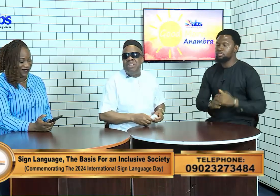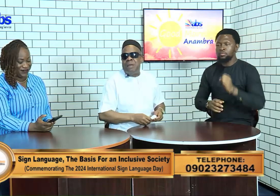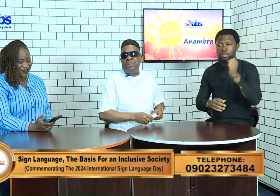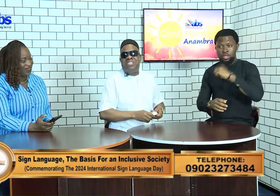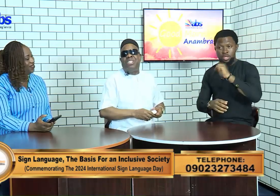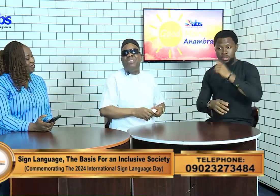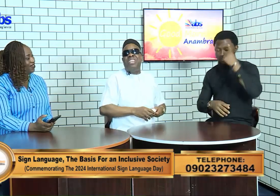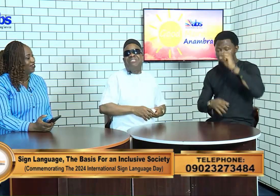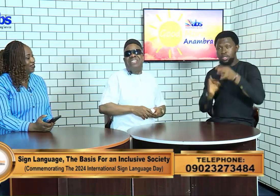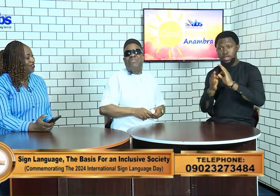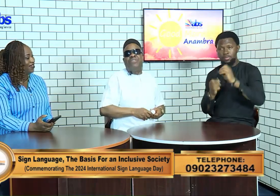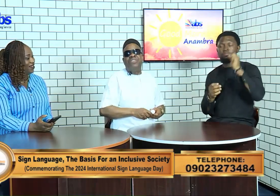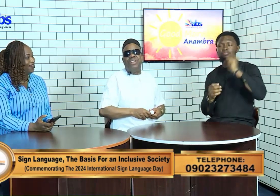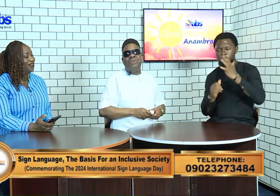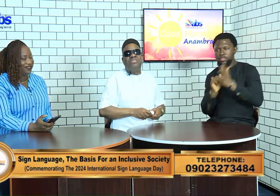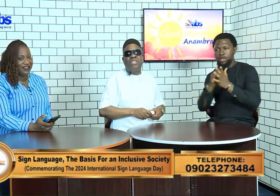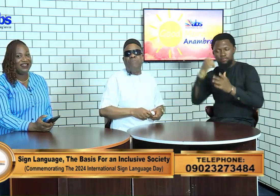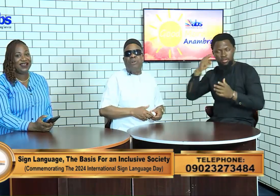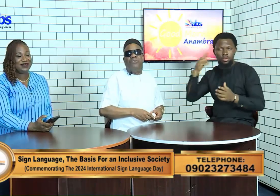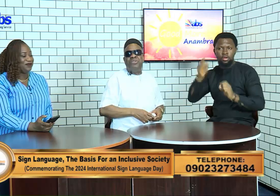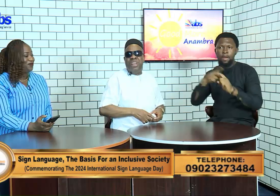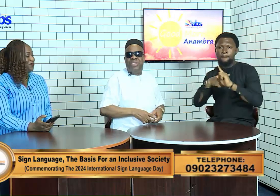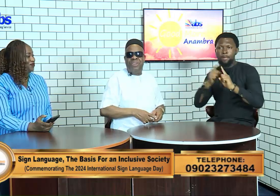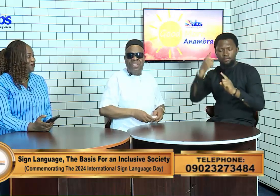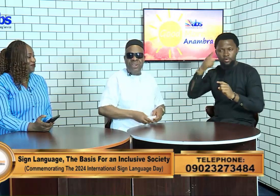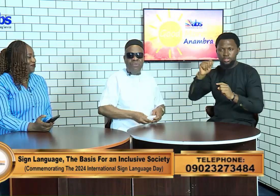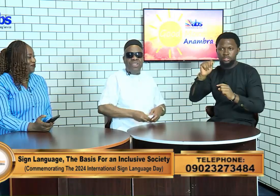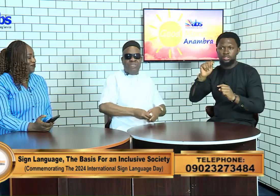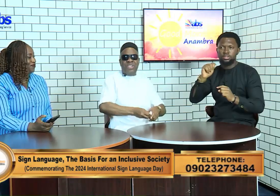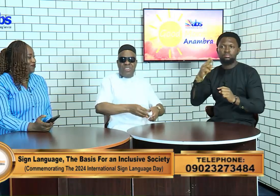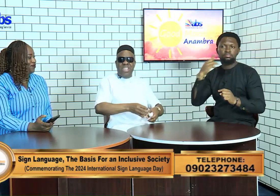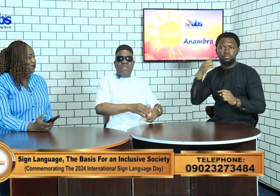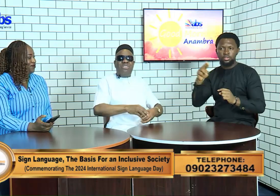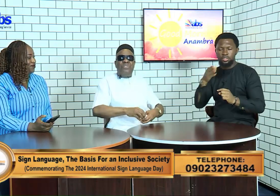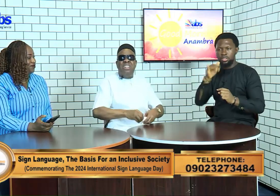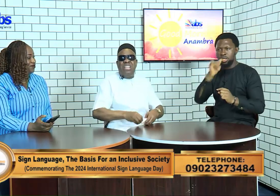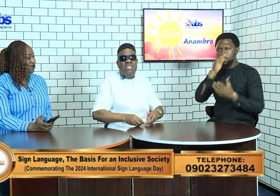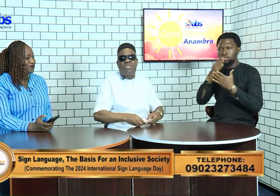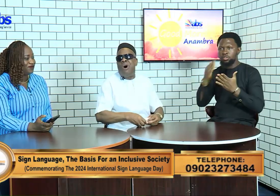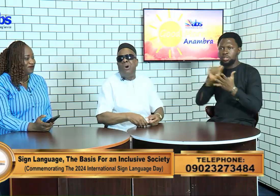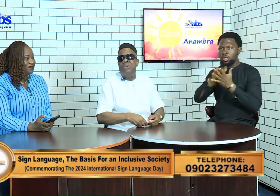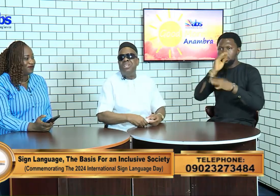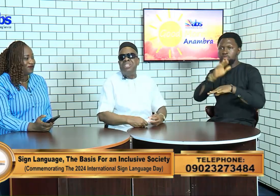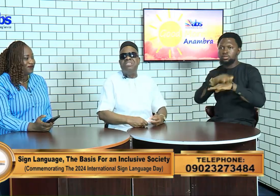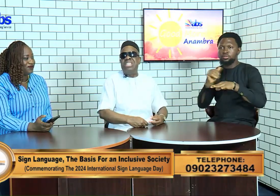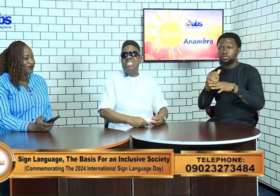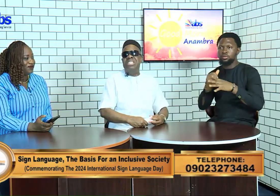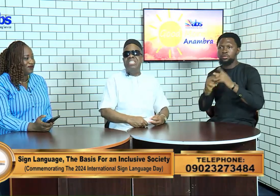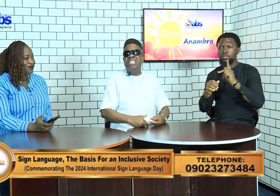for the interpretation, yes, that's for the radio station. Yes. But for the radio, there is something that is